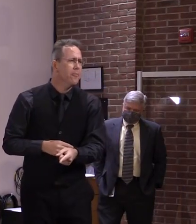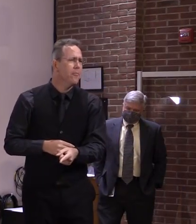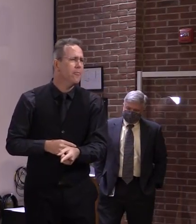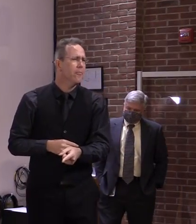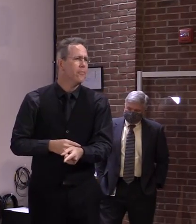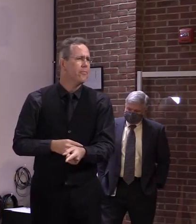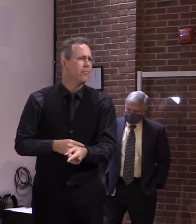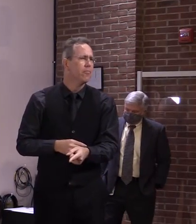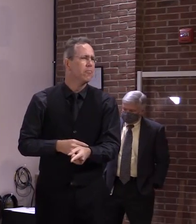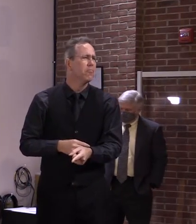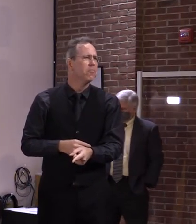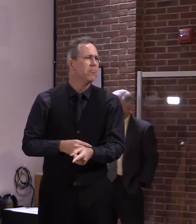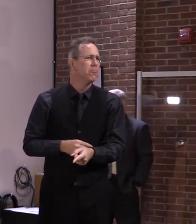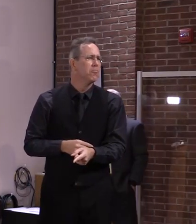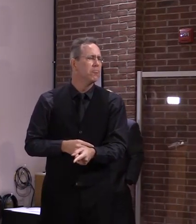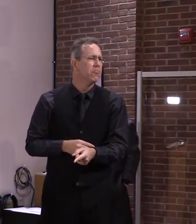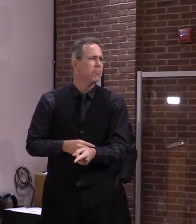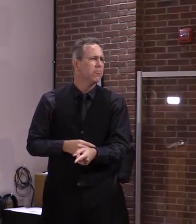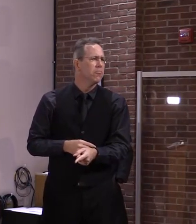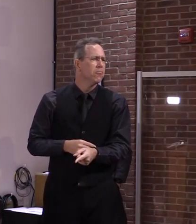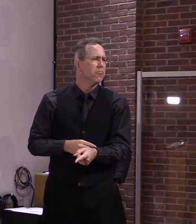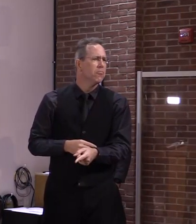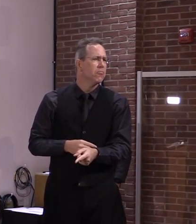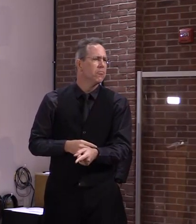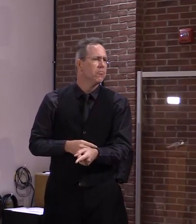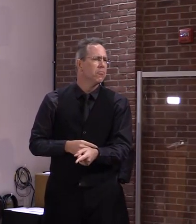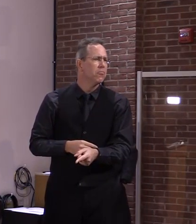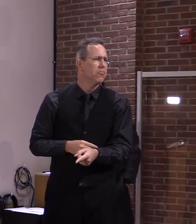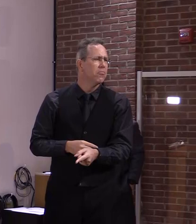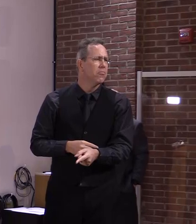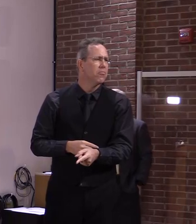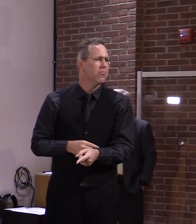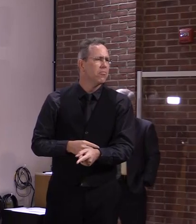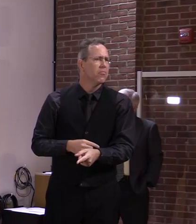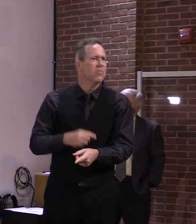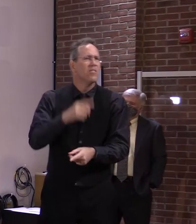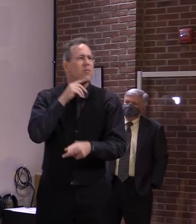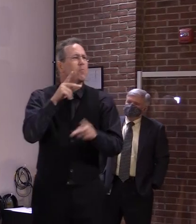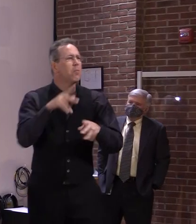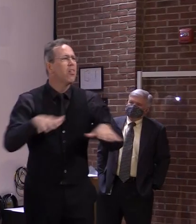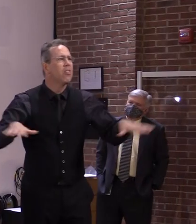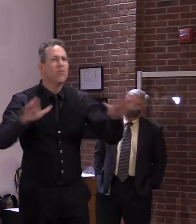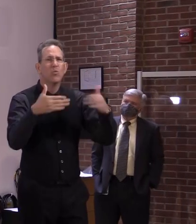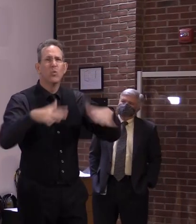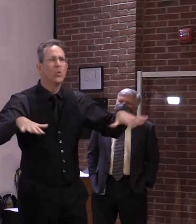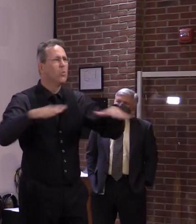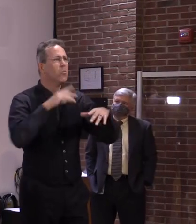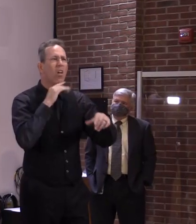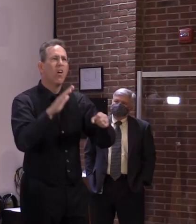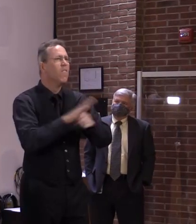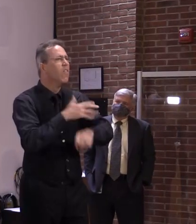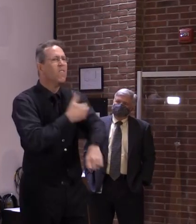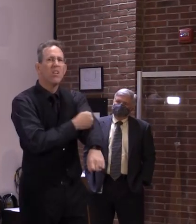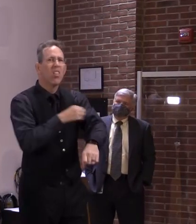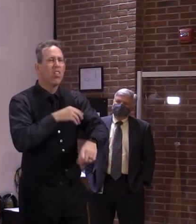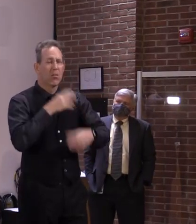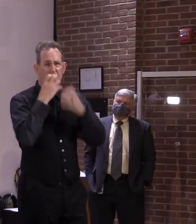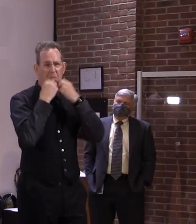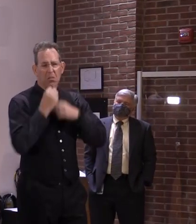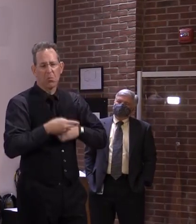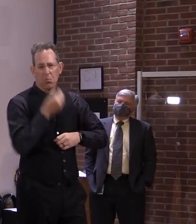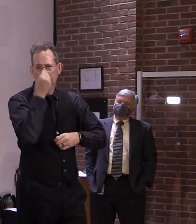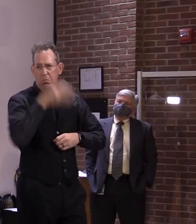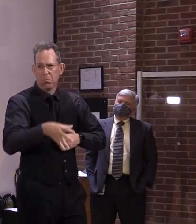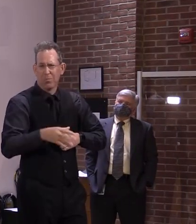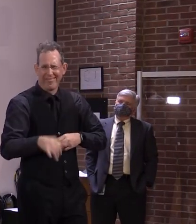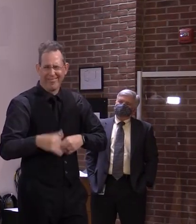the need to wear masks anymore. Are you concerned that there will be a bump in our cases as a result of